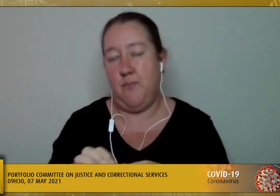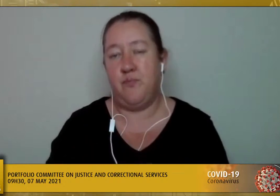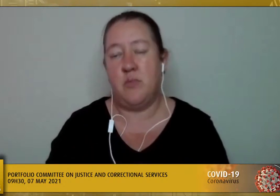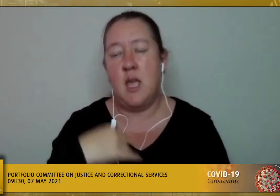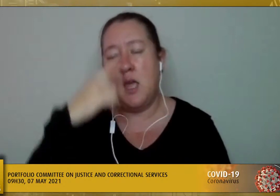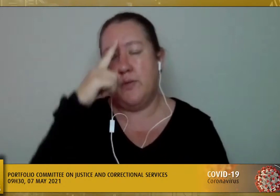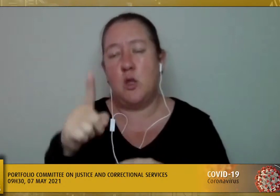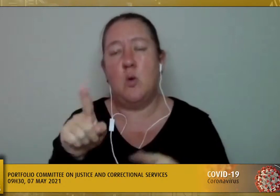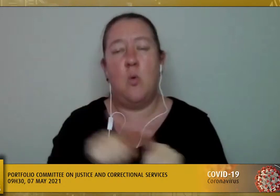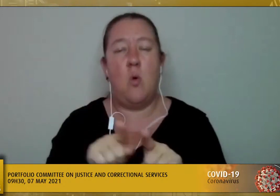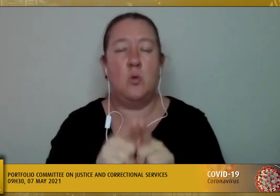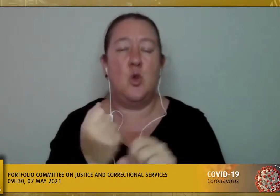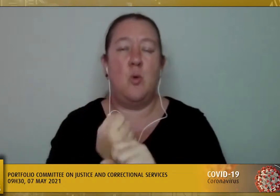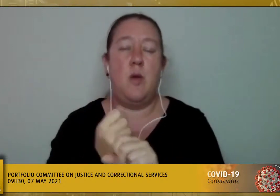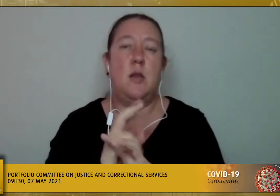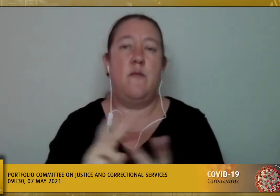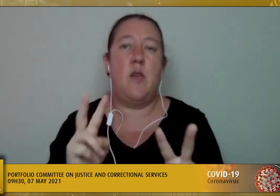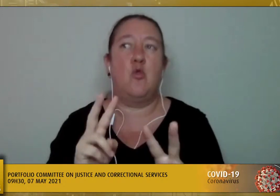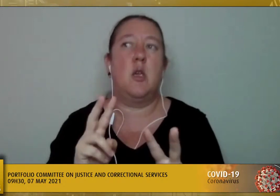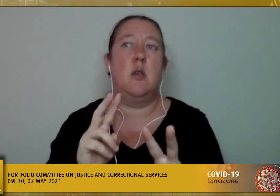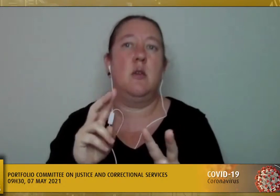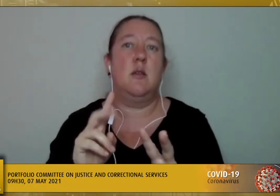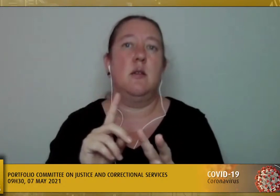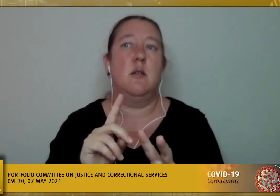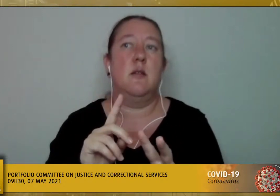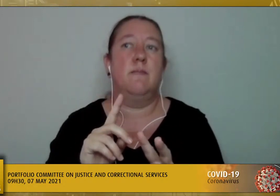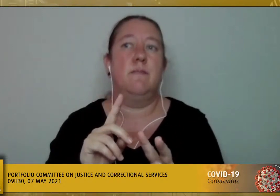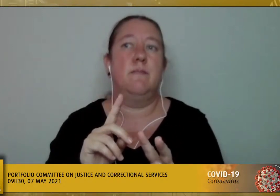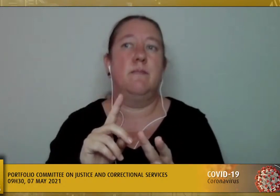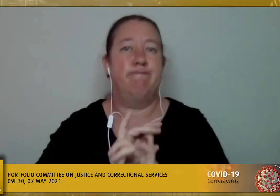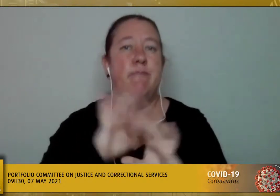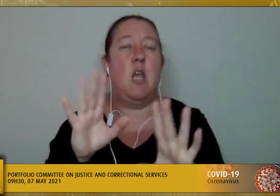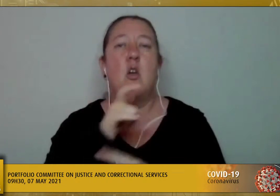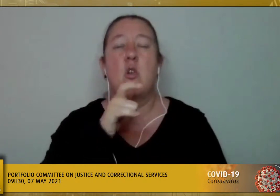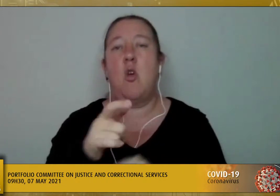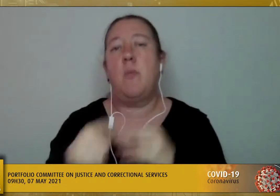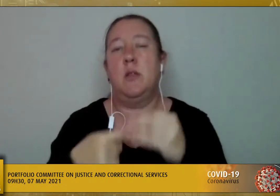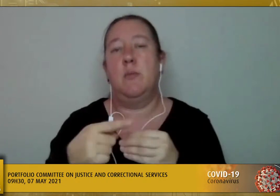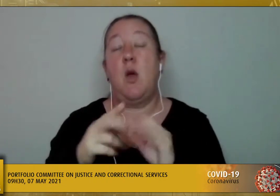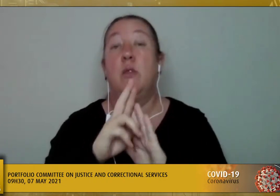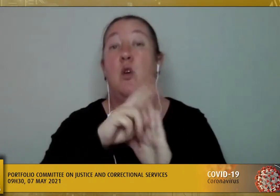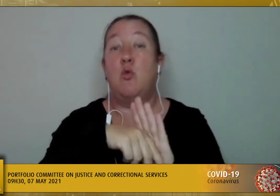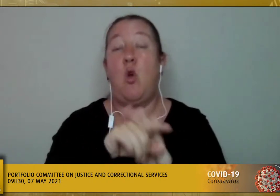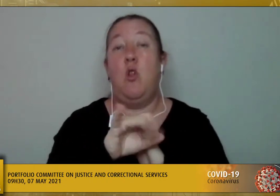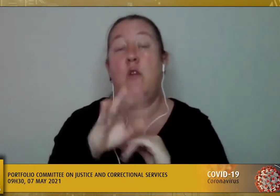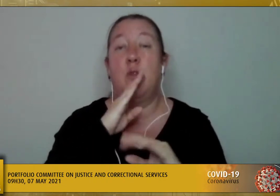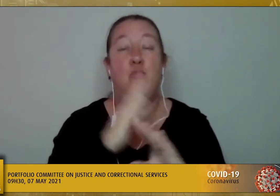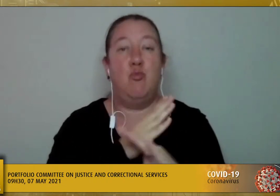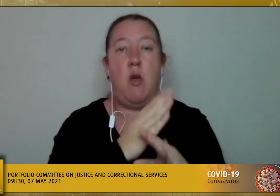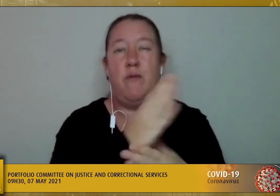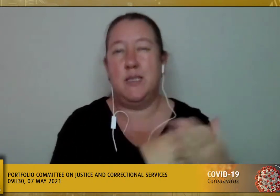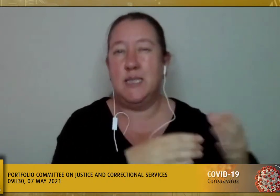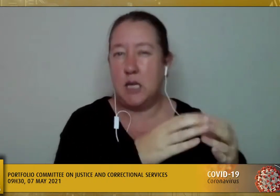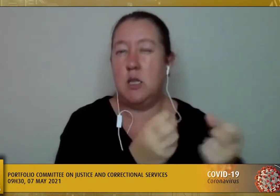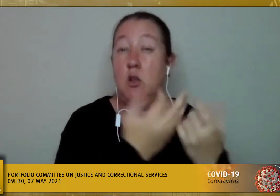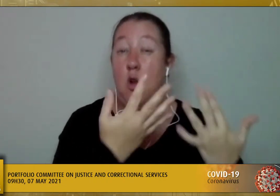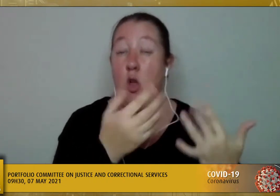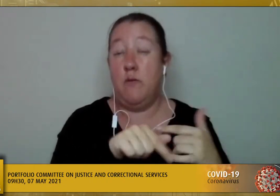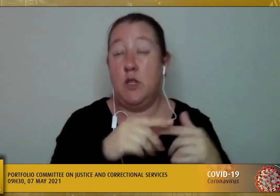you also made a very pertinent comment about the role of the private sector in a lot of this